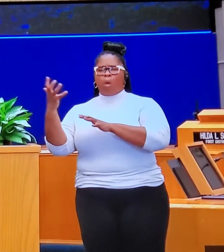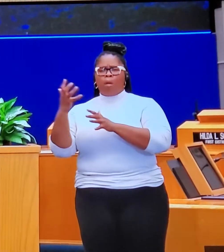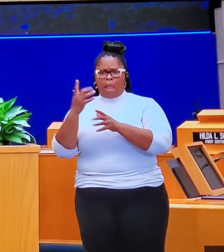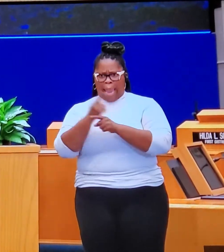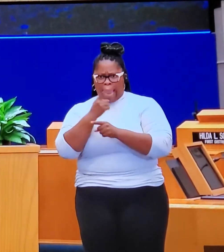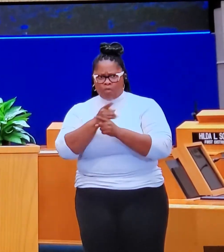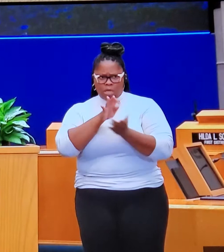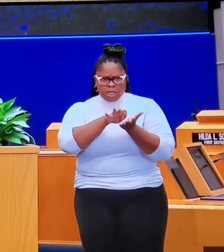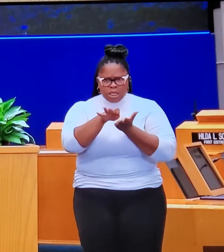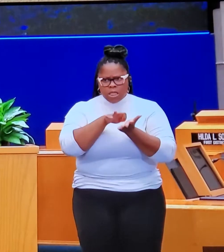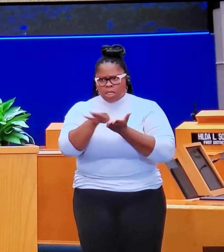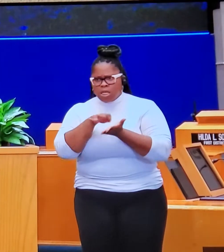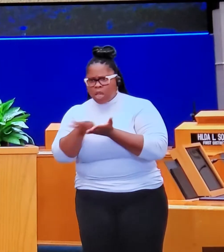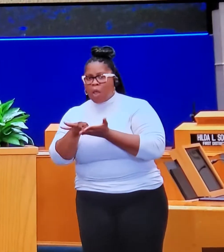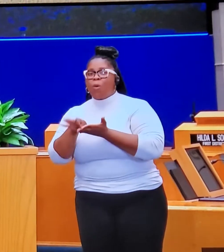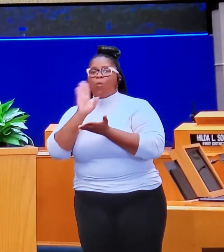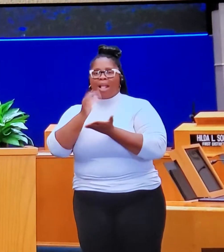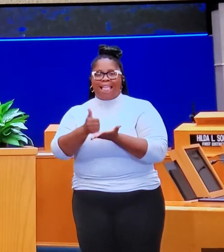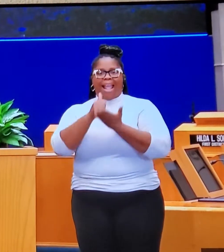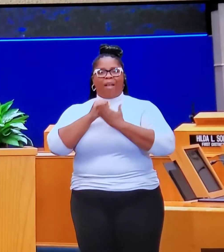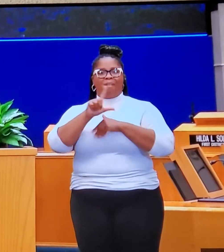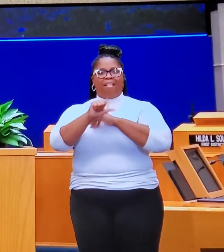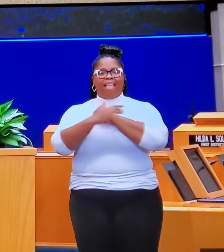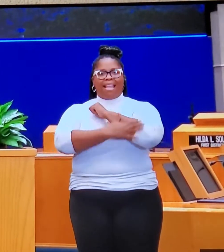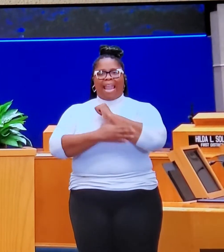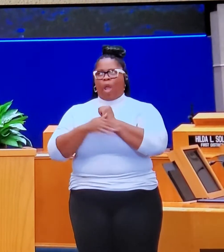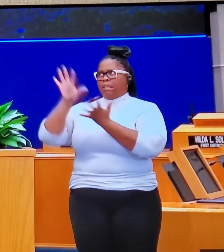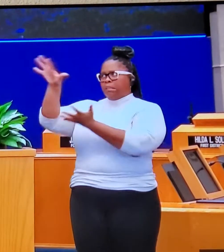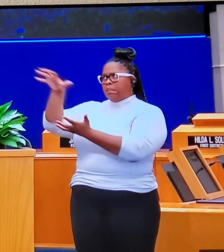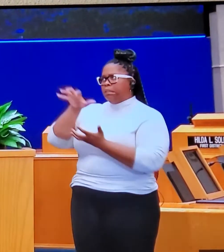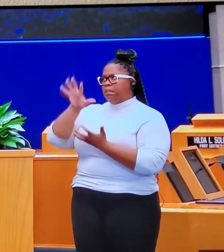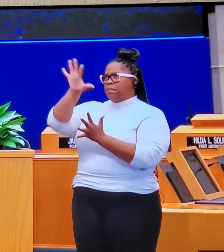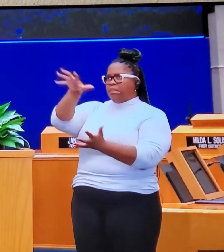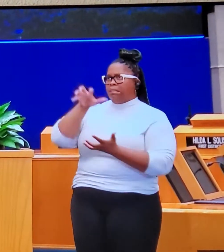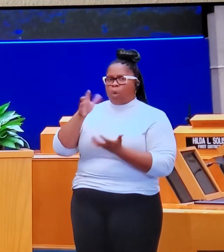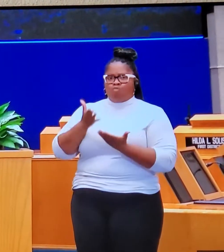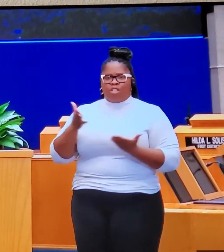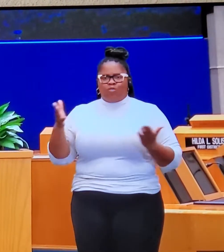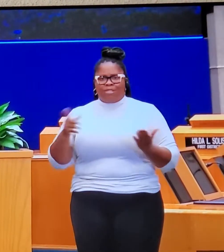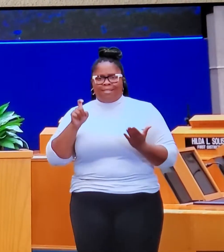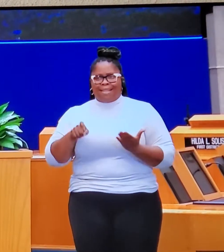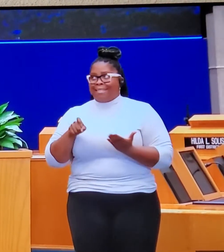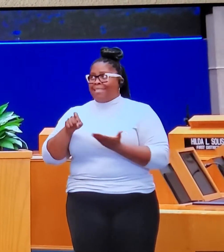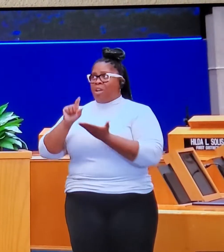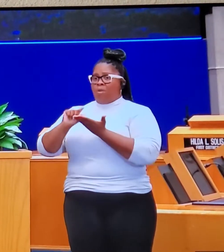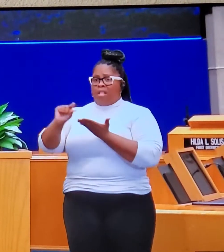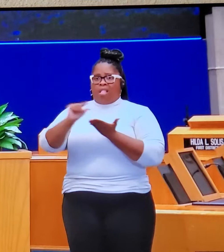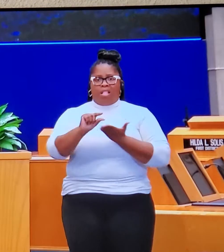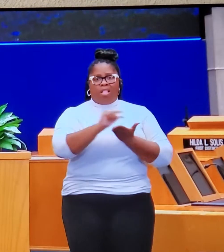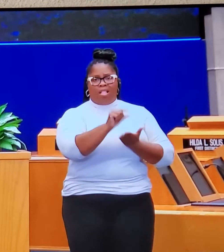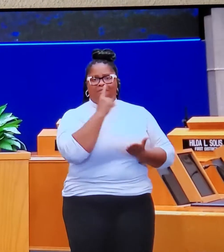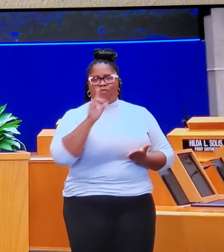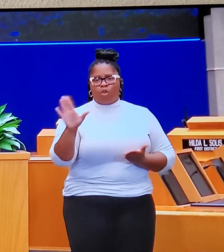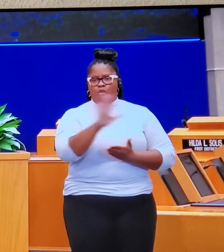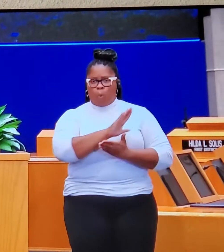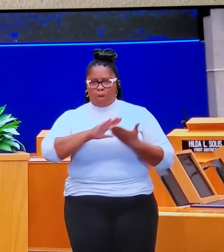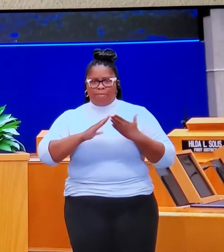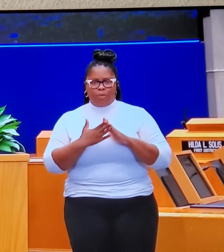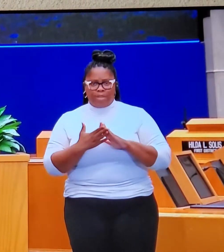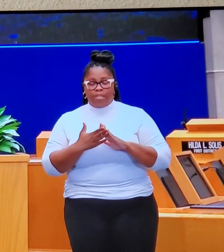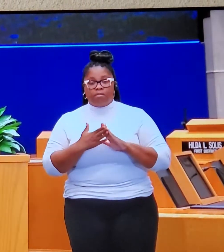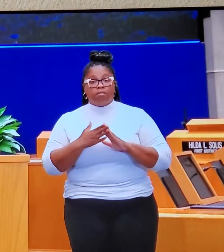garner resources it needs to protect and support our communities, your communities. Your information